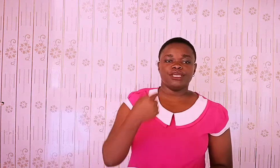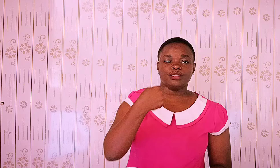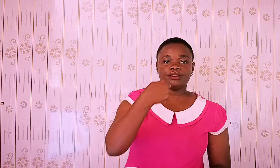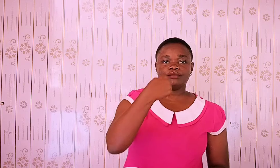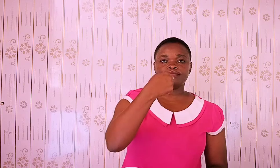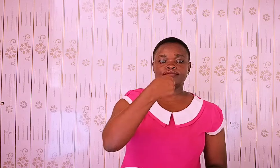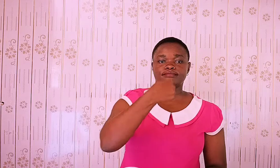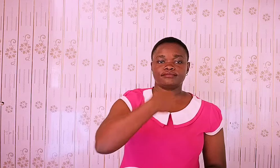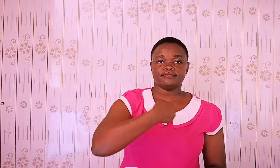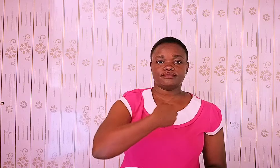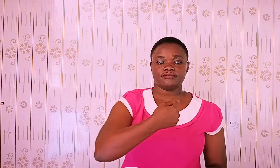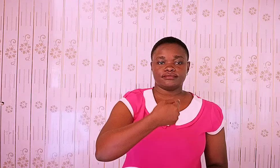Me.